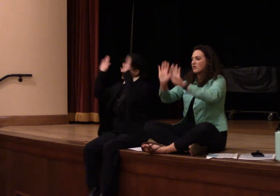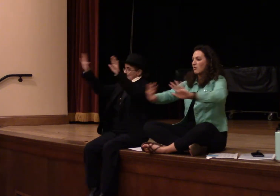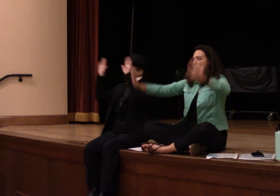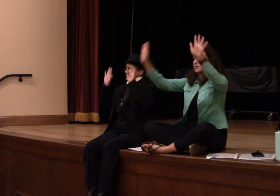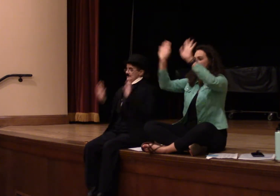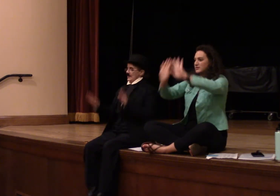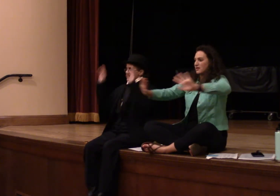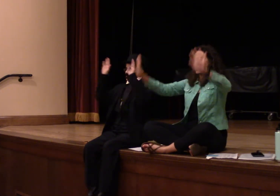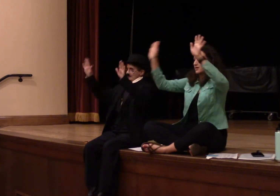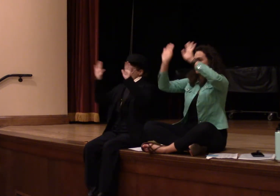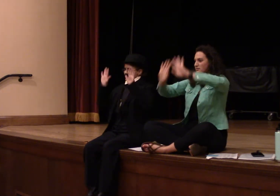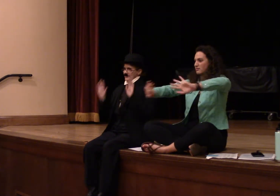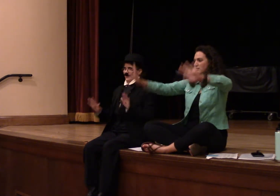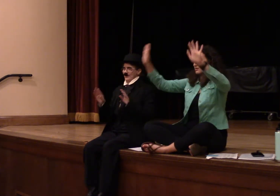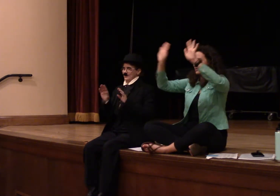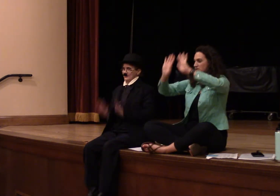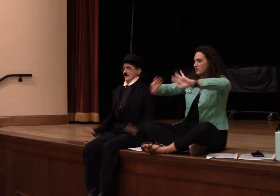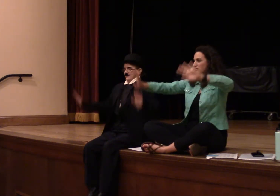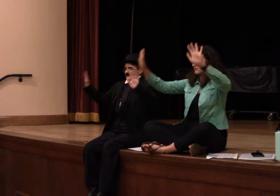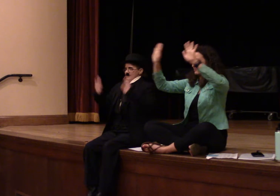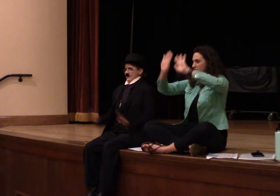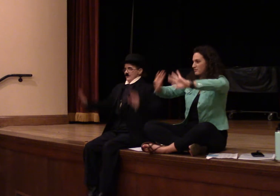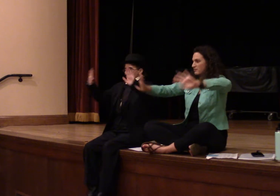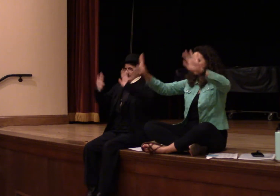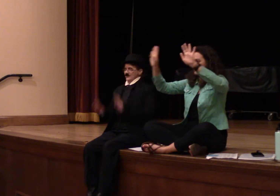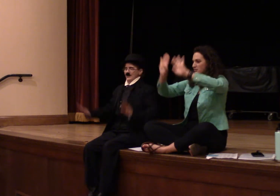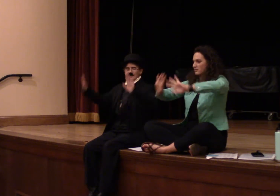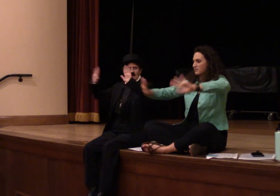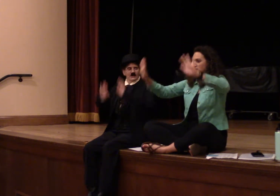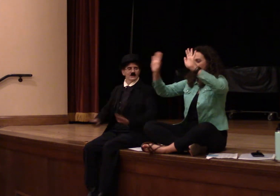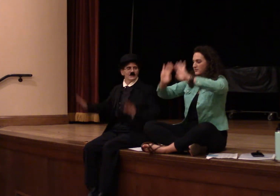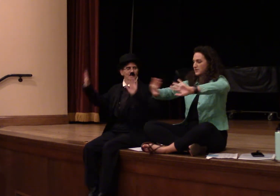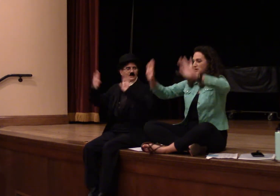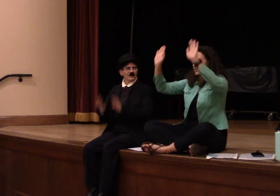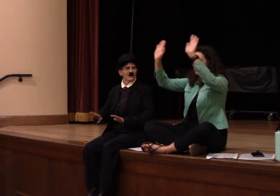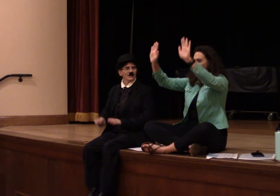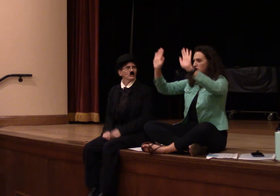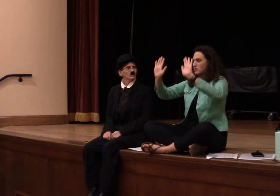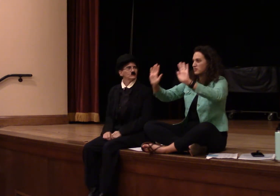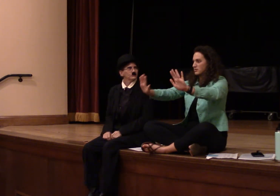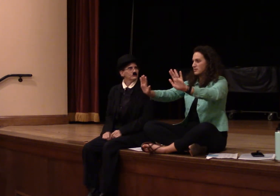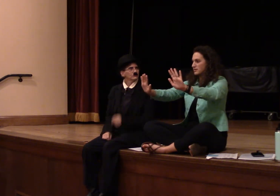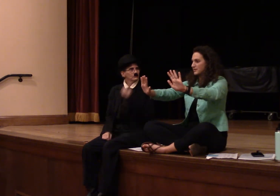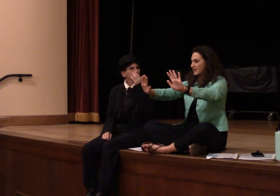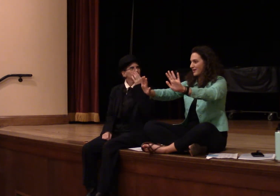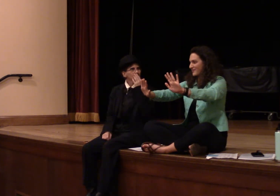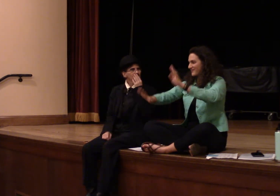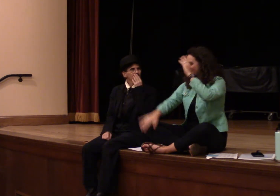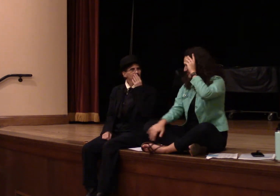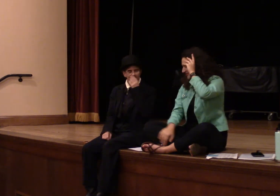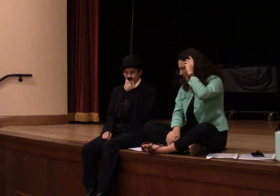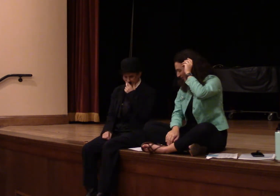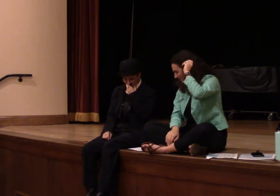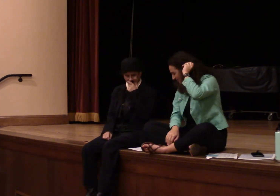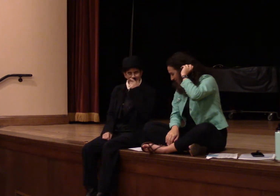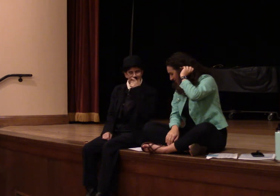or Sunday in a circle. Yep, Sunday or Sunday. Good. So